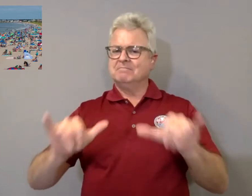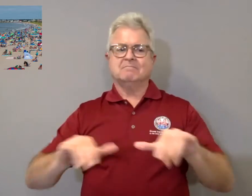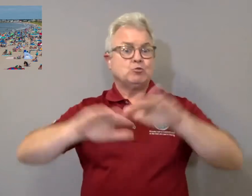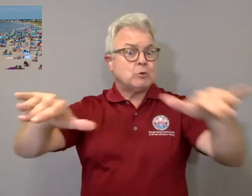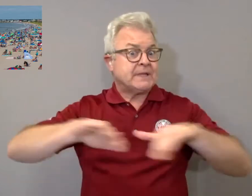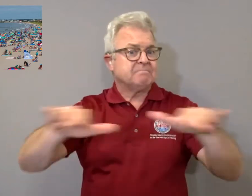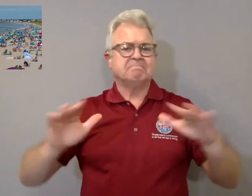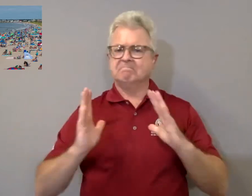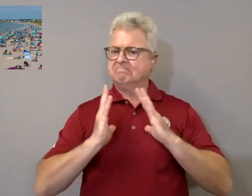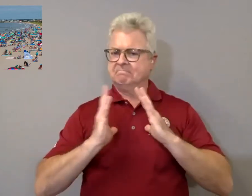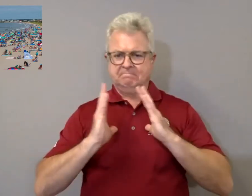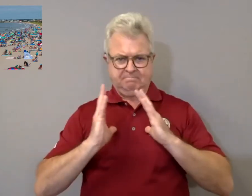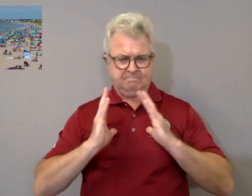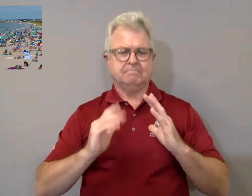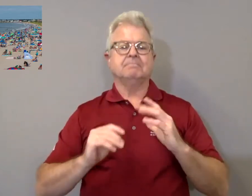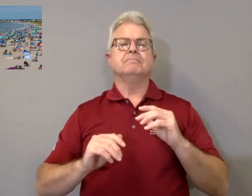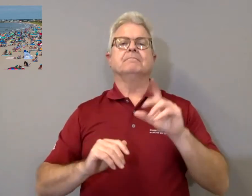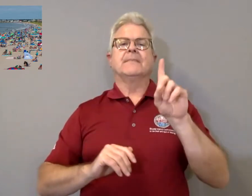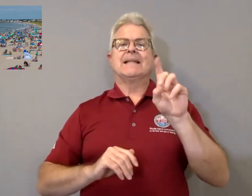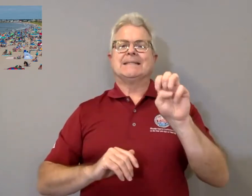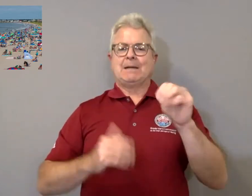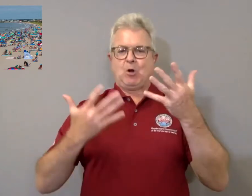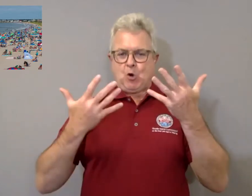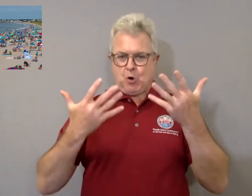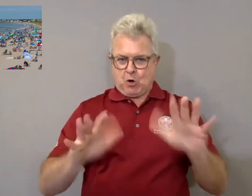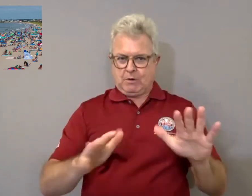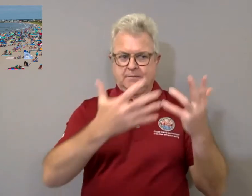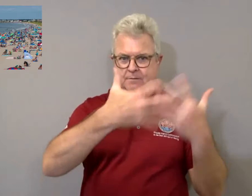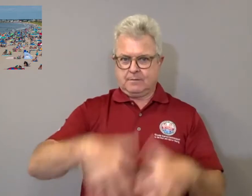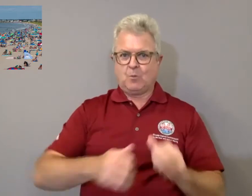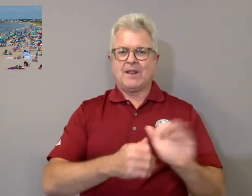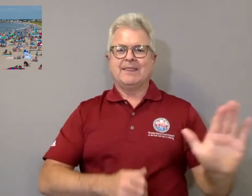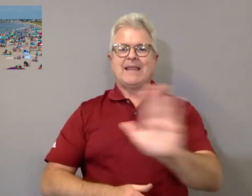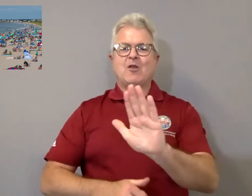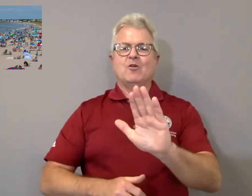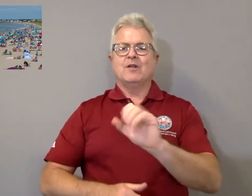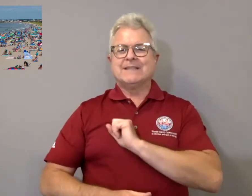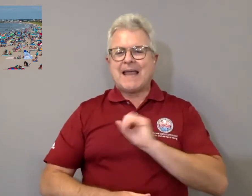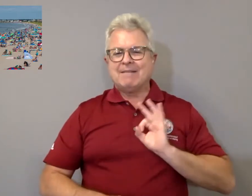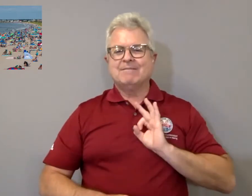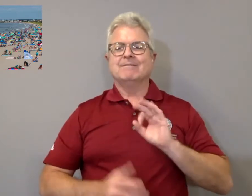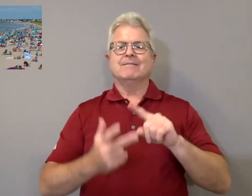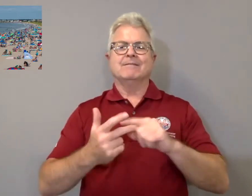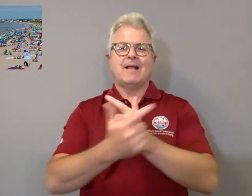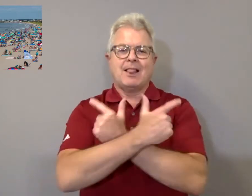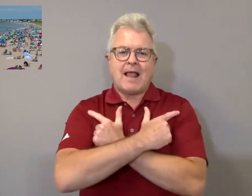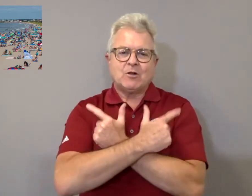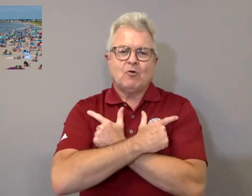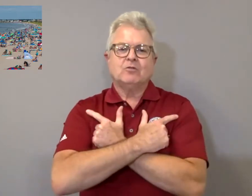as of tomorrow, Saturday, will be open. You can go there and have picnics at the beach as